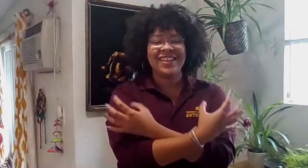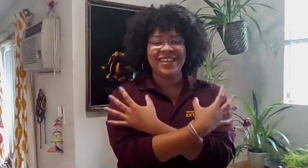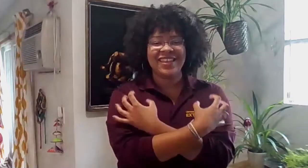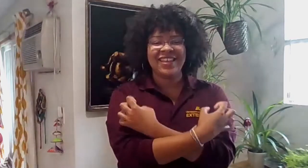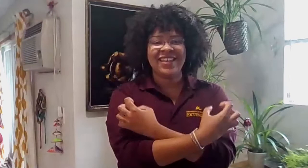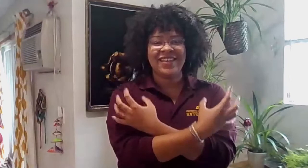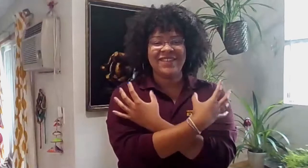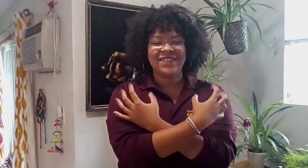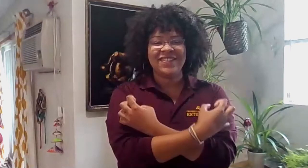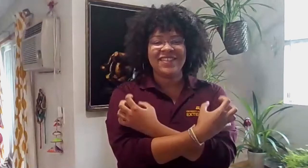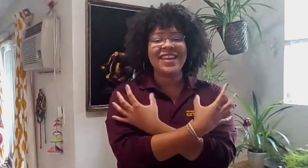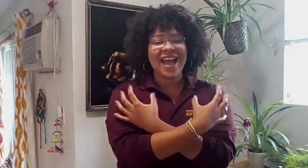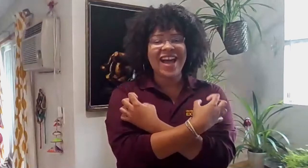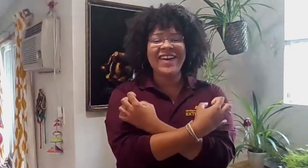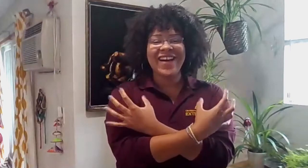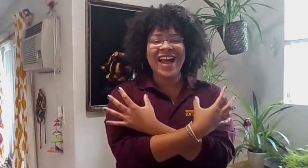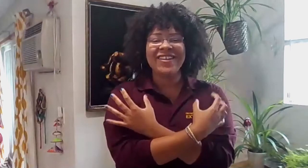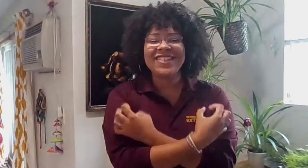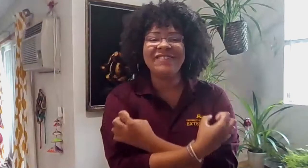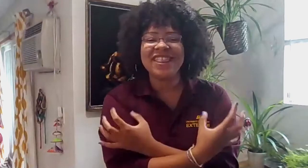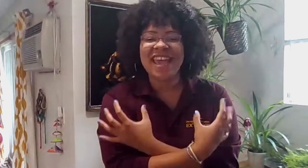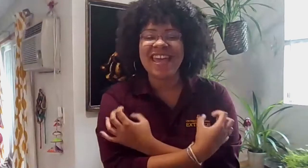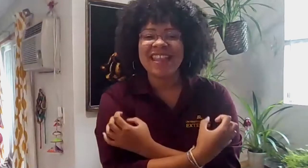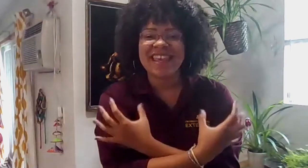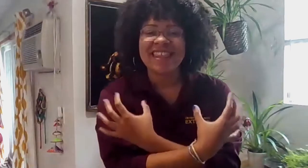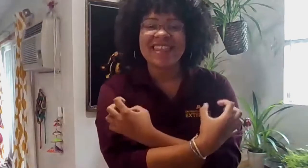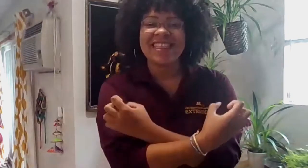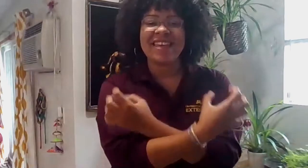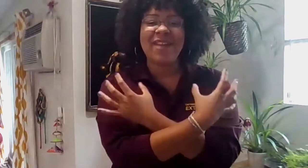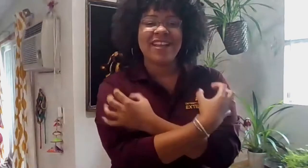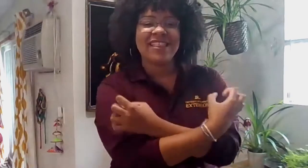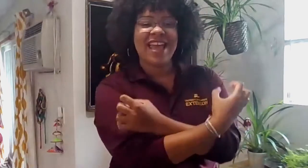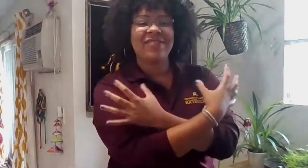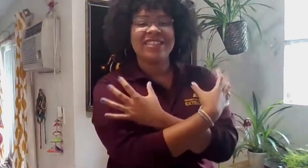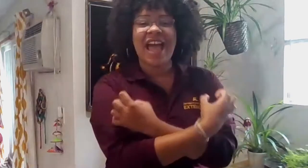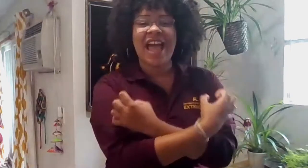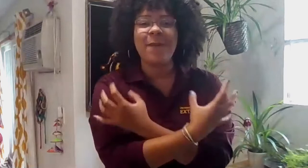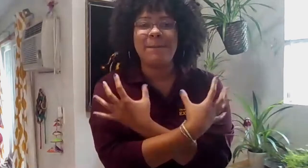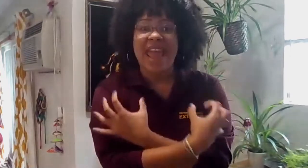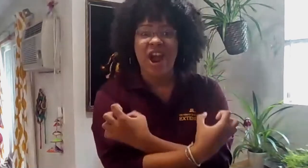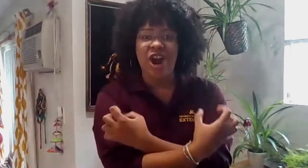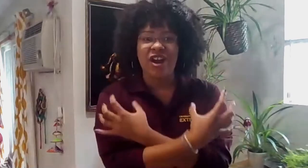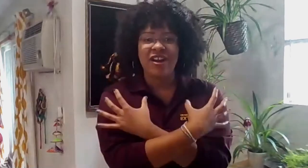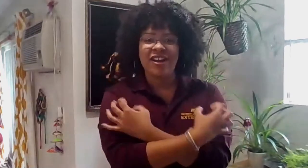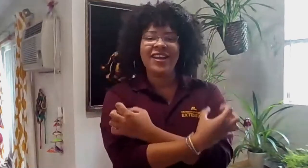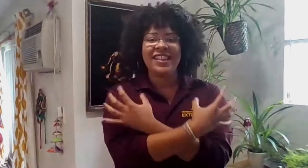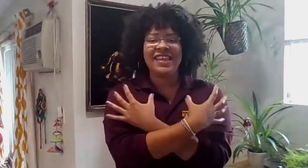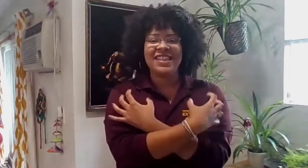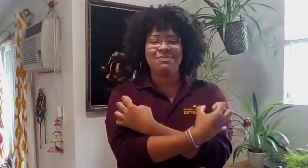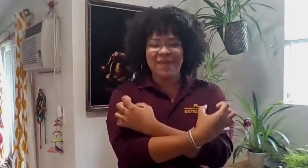A lion. A tiger. Oh, I heard someone say it. This is the American Sign Language sign for bear. This is